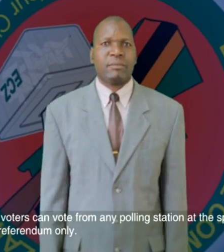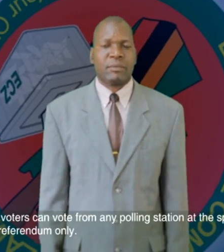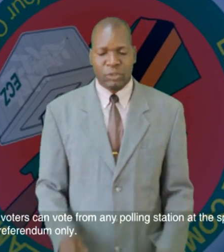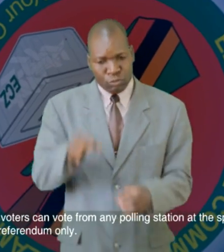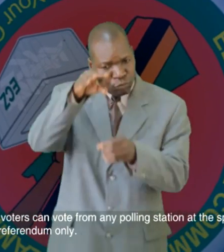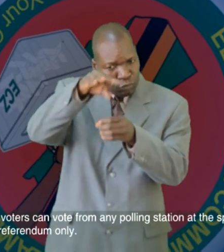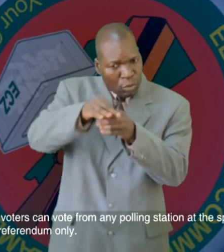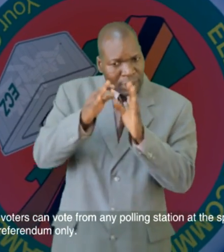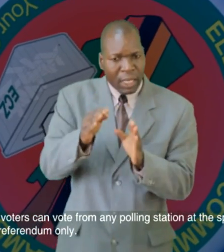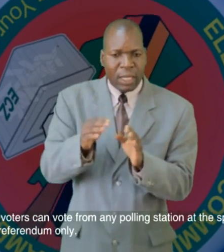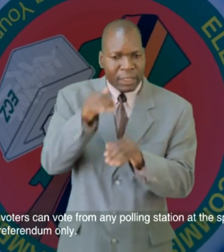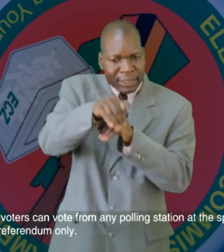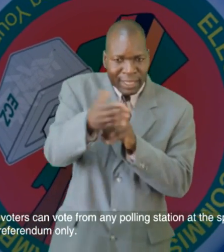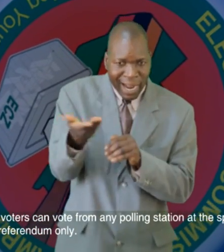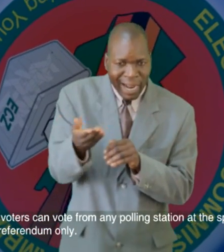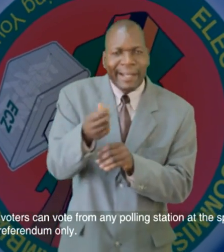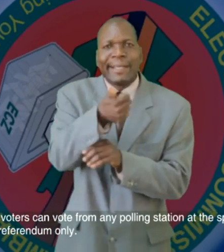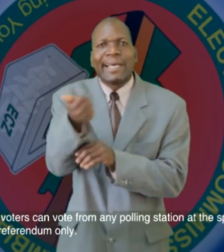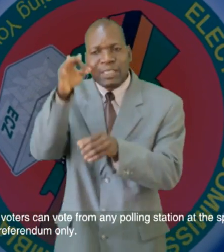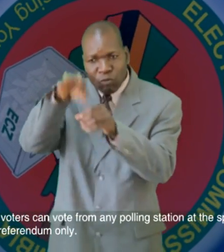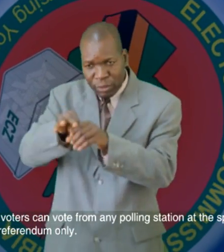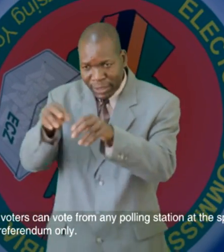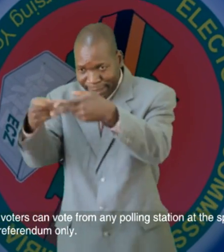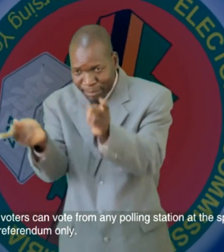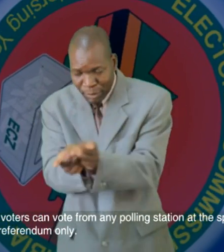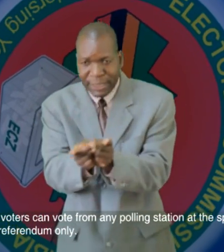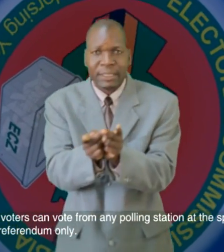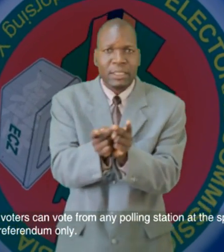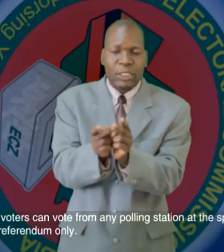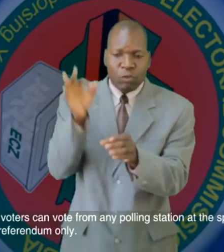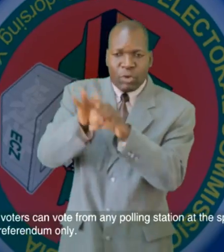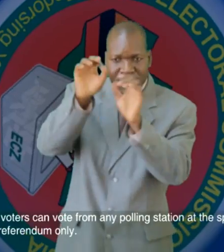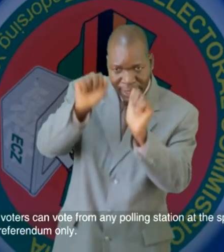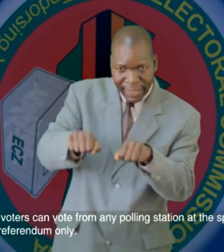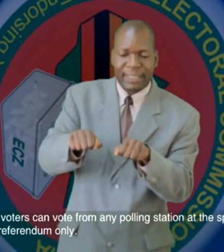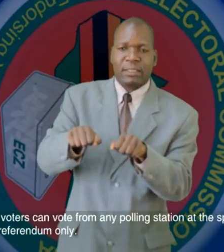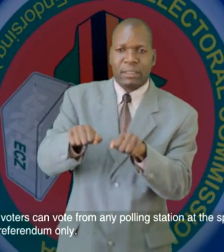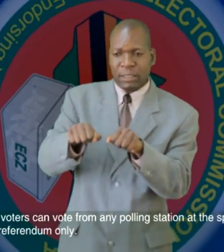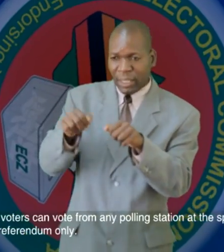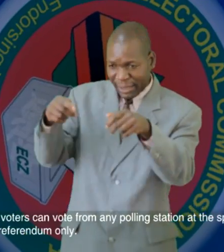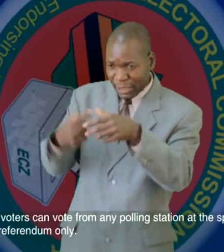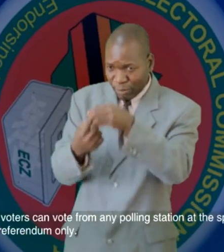Non-registered voters can vote from any polling station at the specific stream designated for referendum